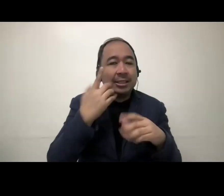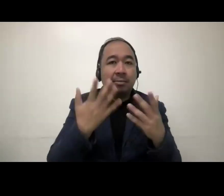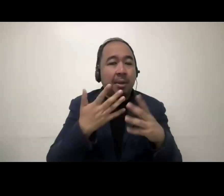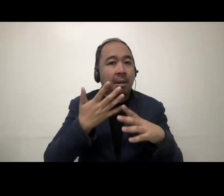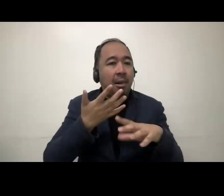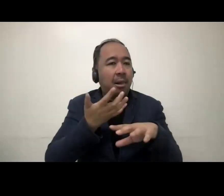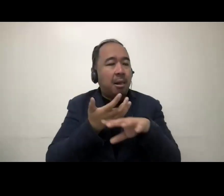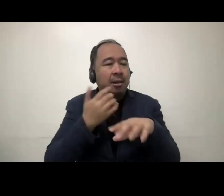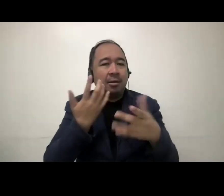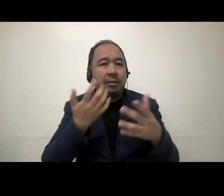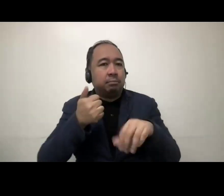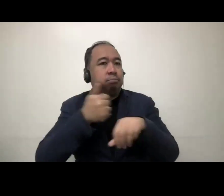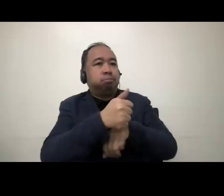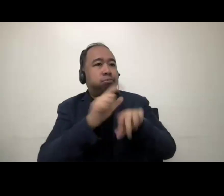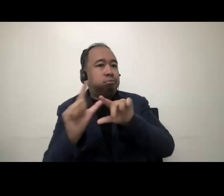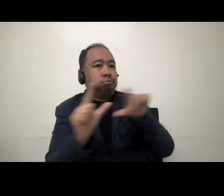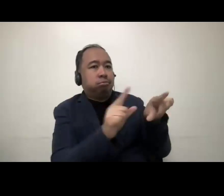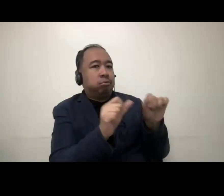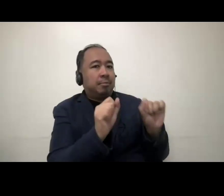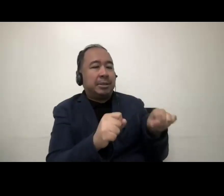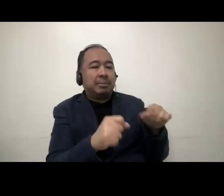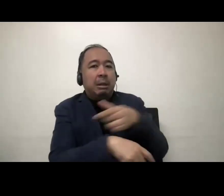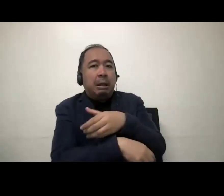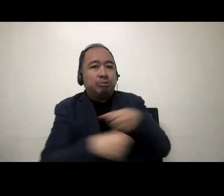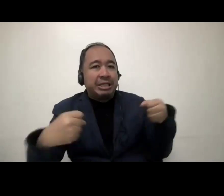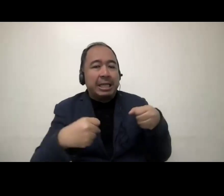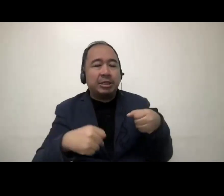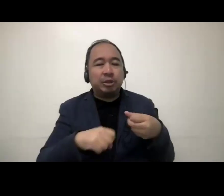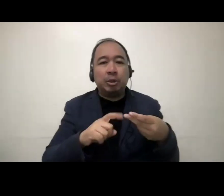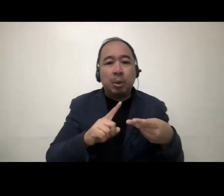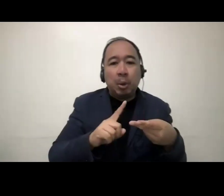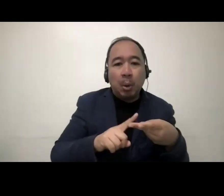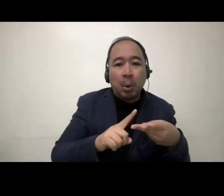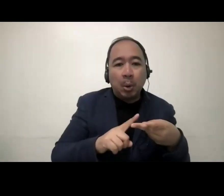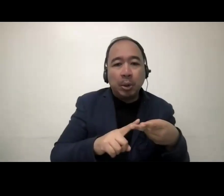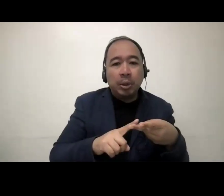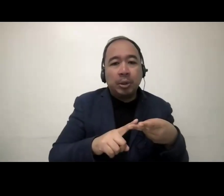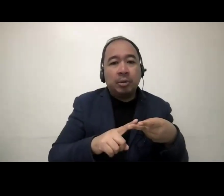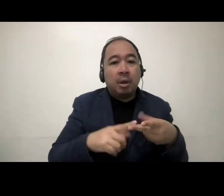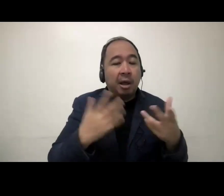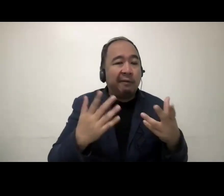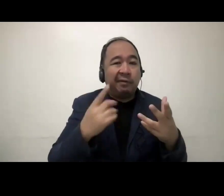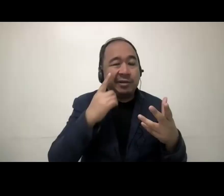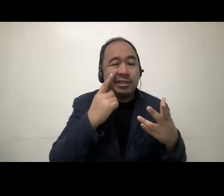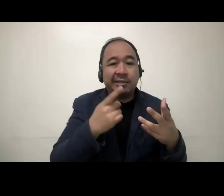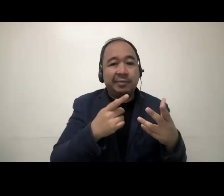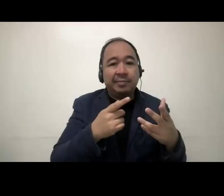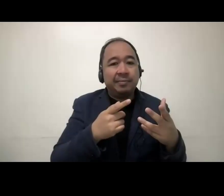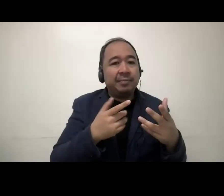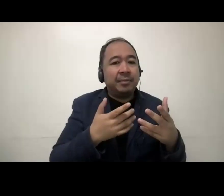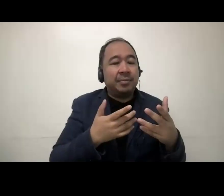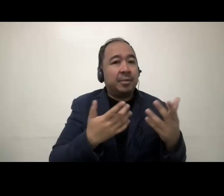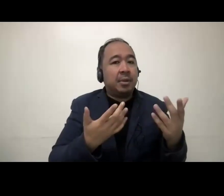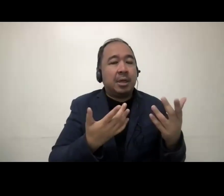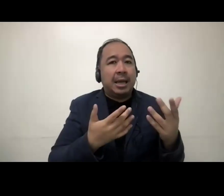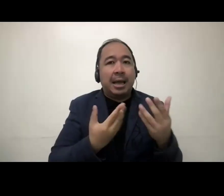of retaliation or potential retaliation, where the cases are so complex with multiple parties. These are the cases that